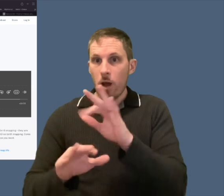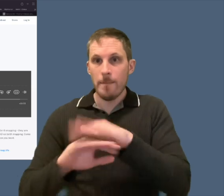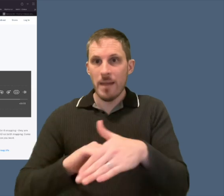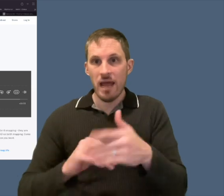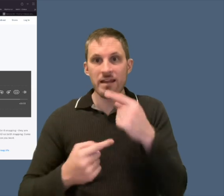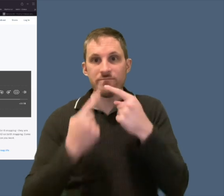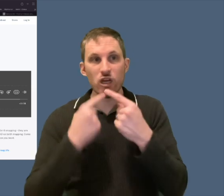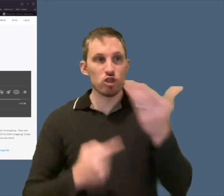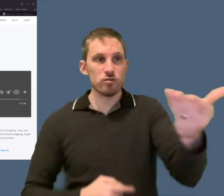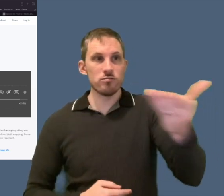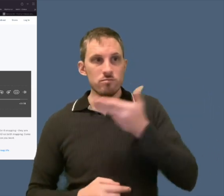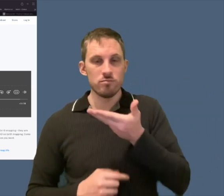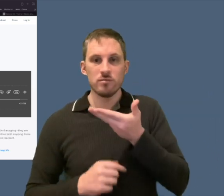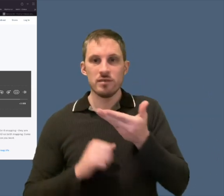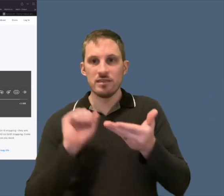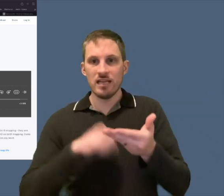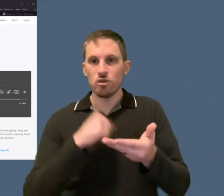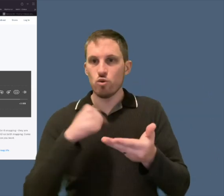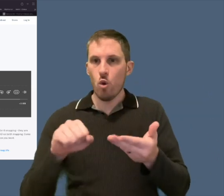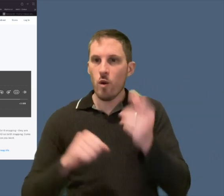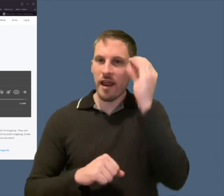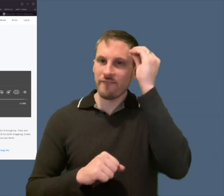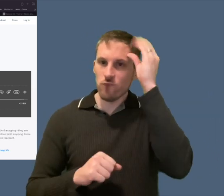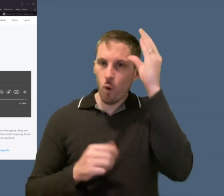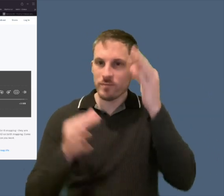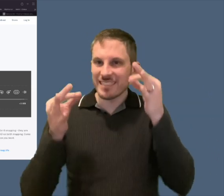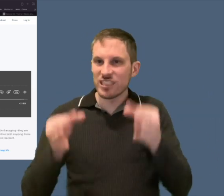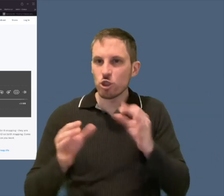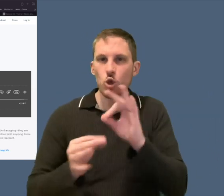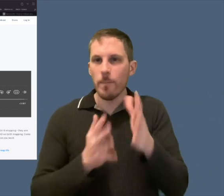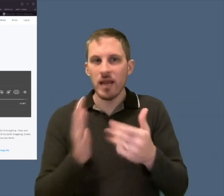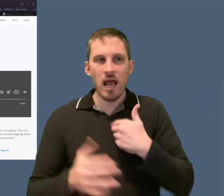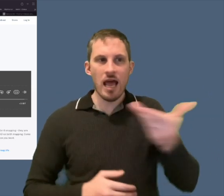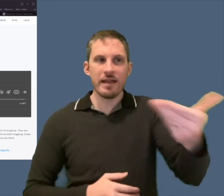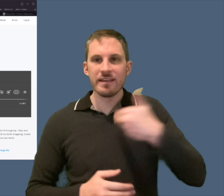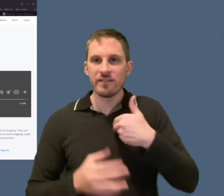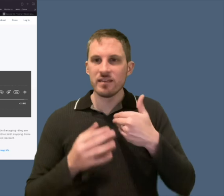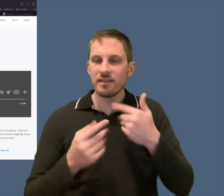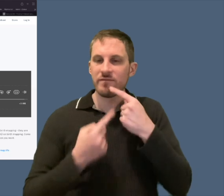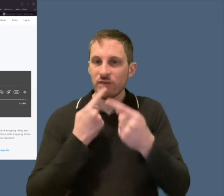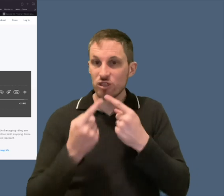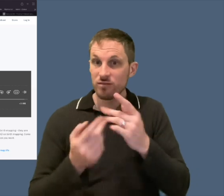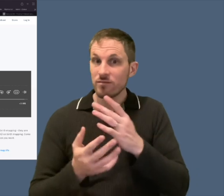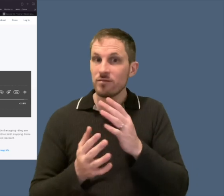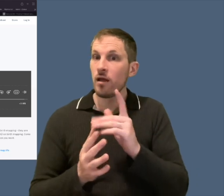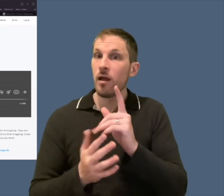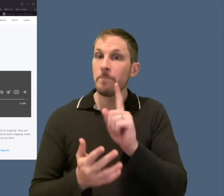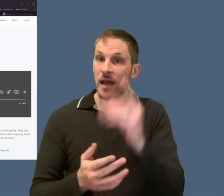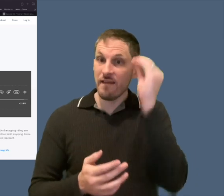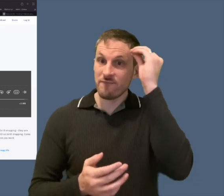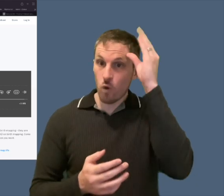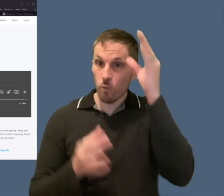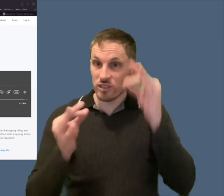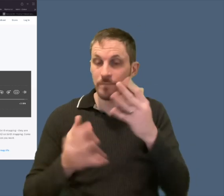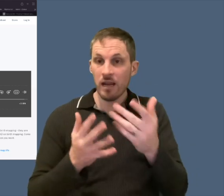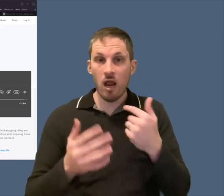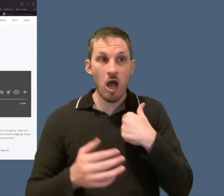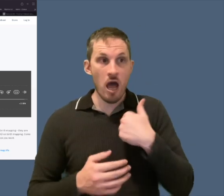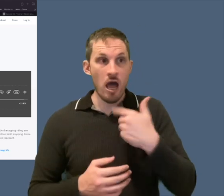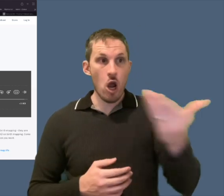So an informed decision doesn't mean I received information. It means I got information and I put it